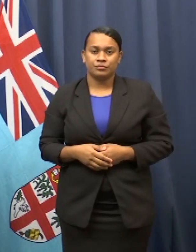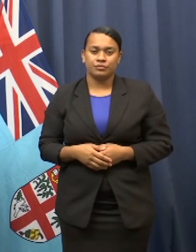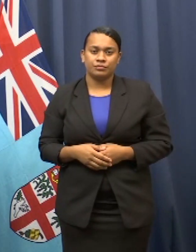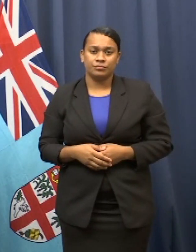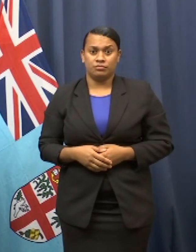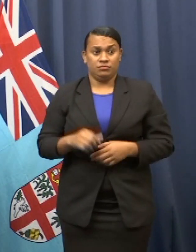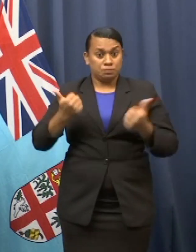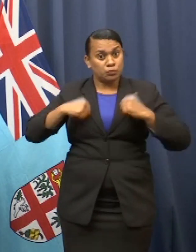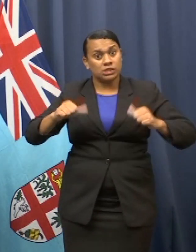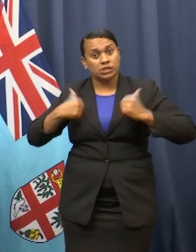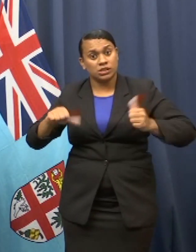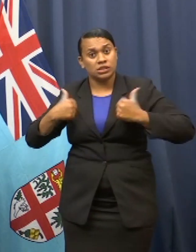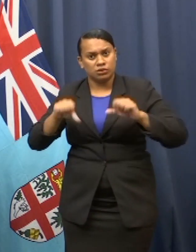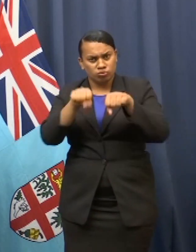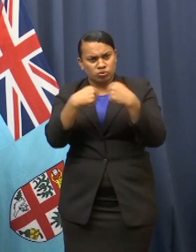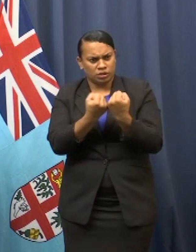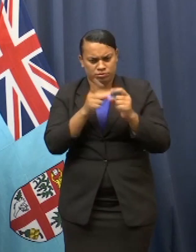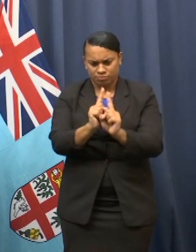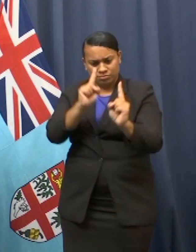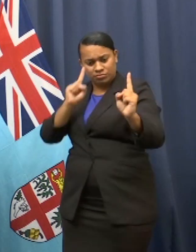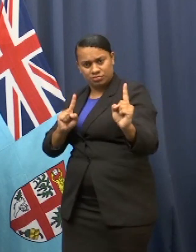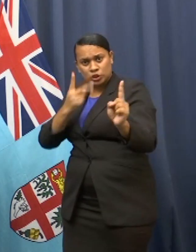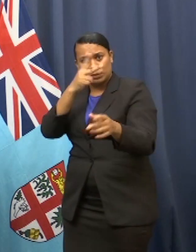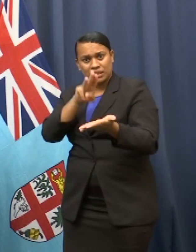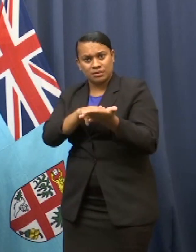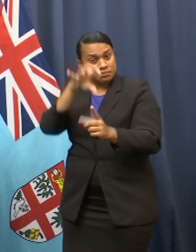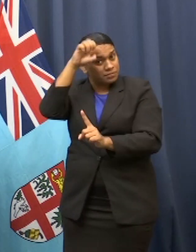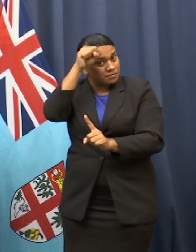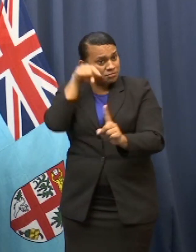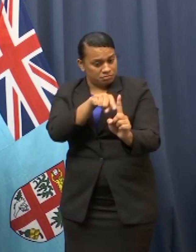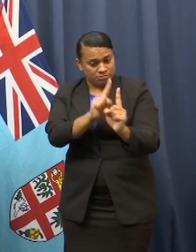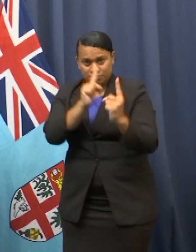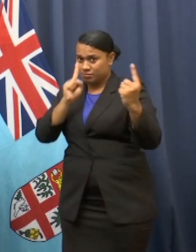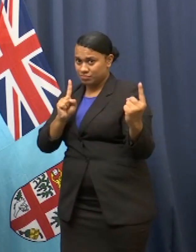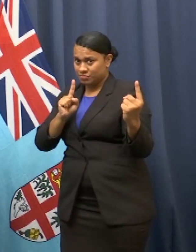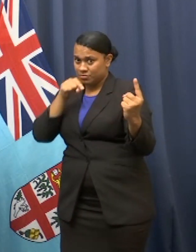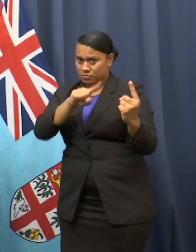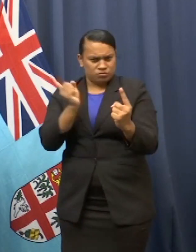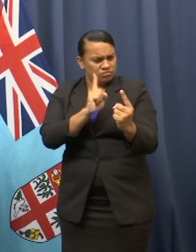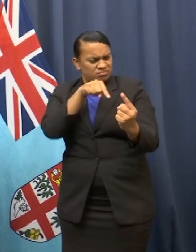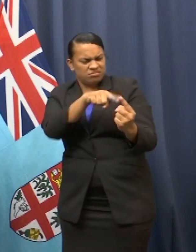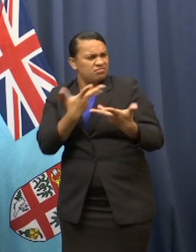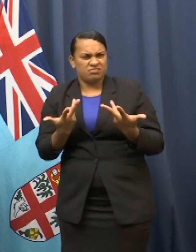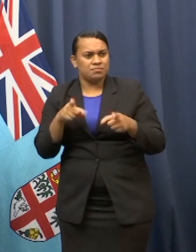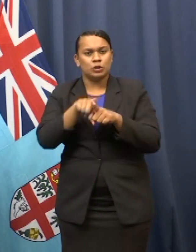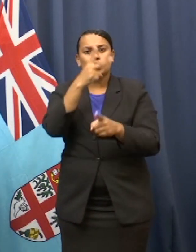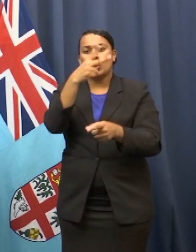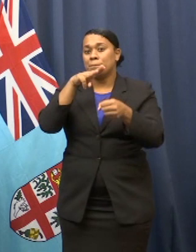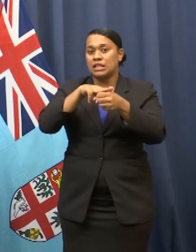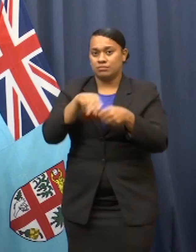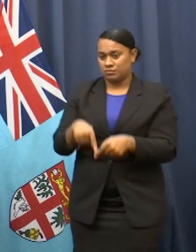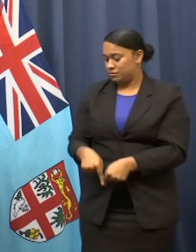Practice social distancing. Remember, that means maintaining a safe distance of 2 meters